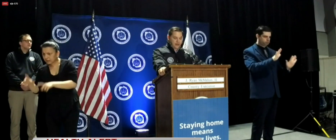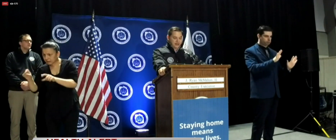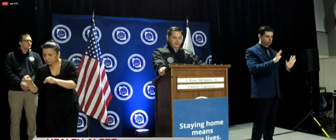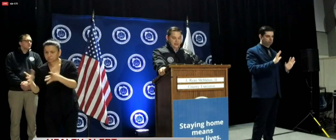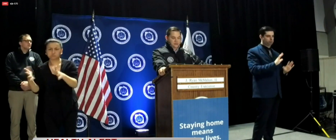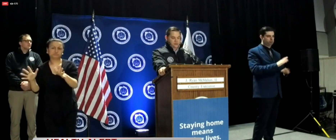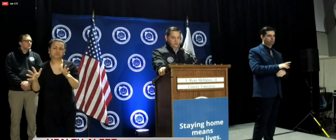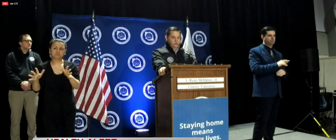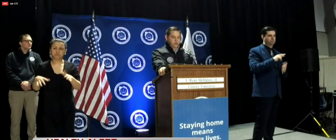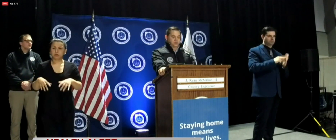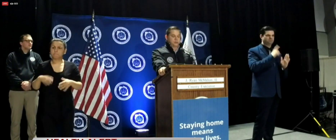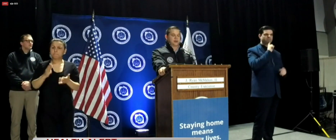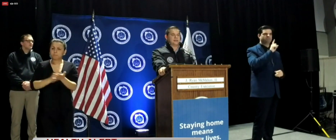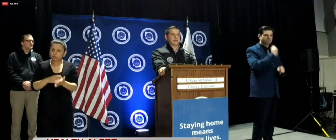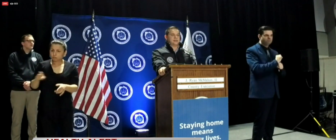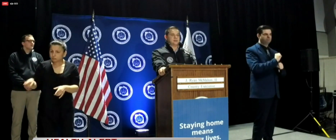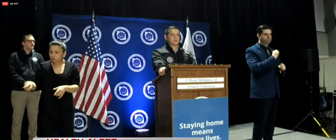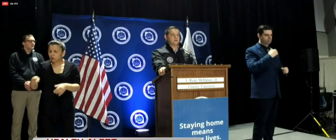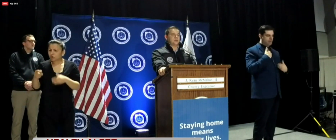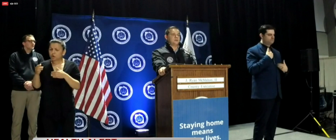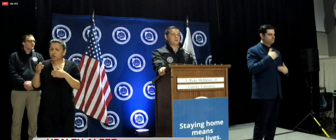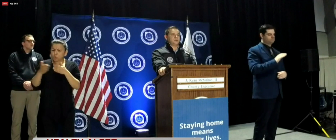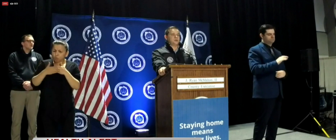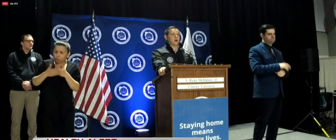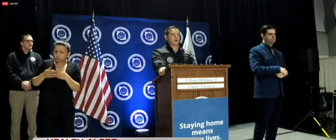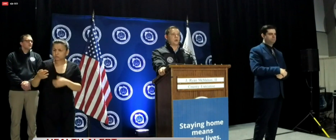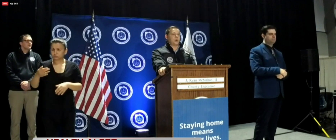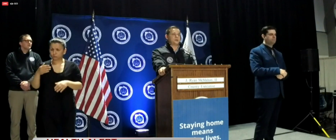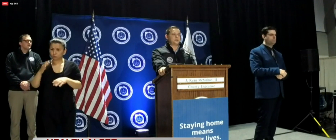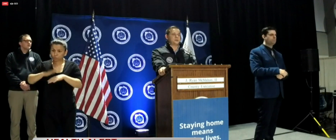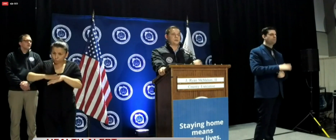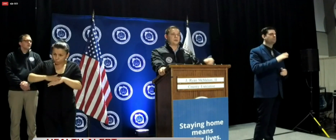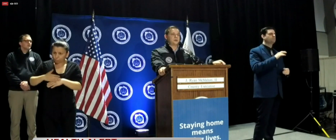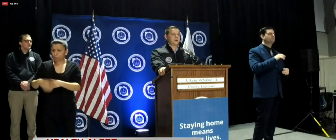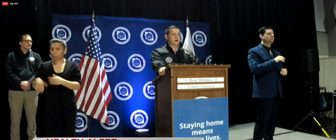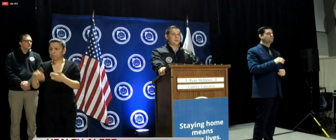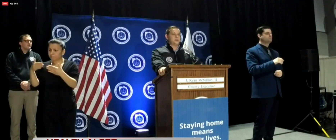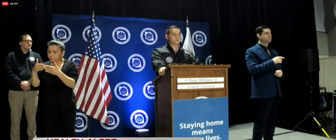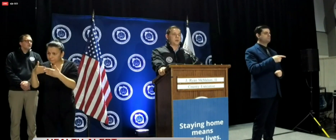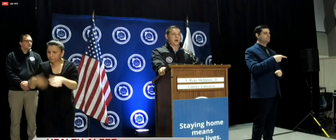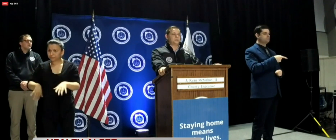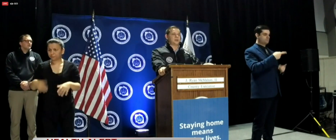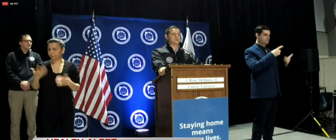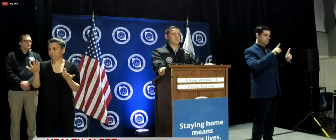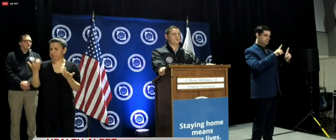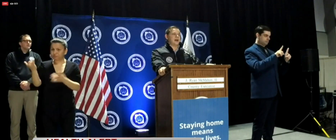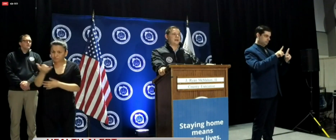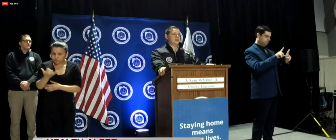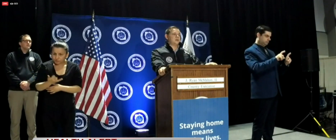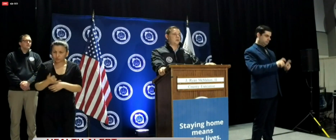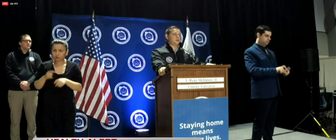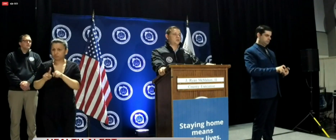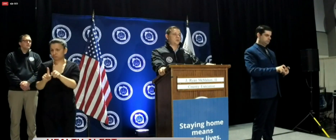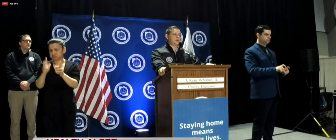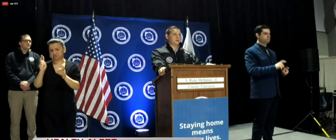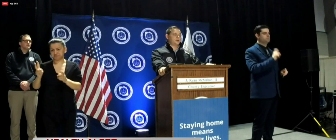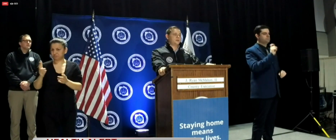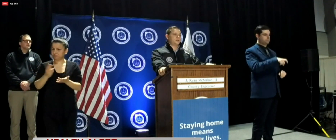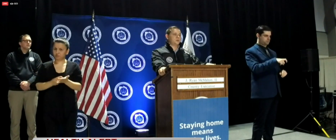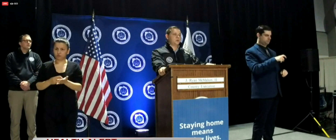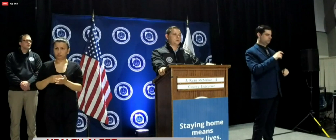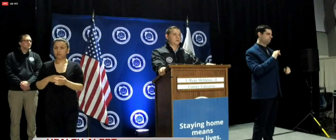For context, those 300 pending tests, those individuals are all in a quarantine. This helps us prevent those